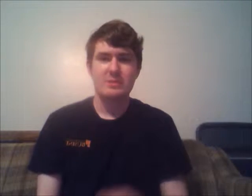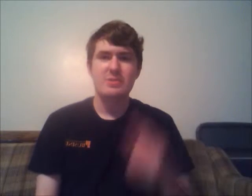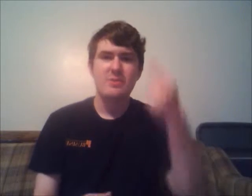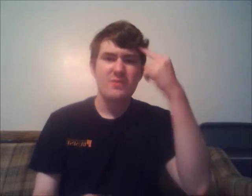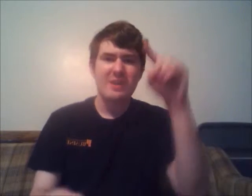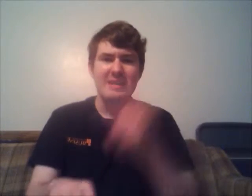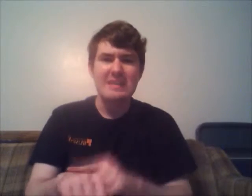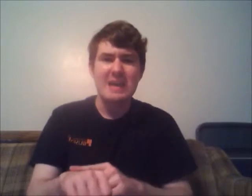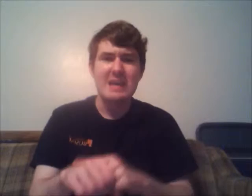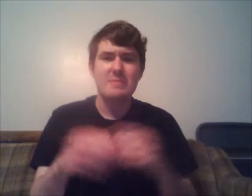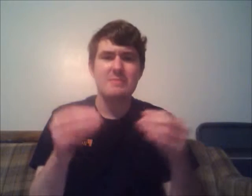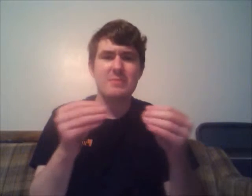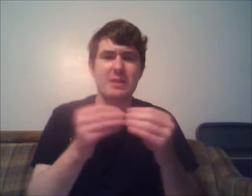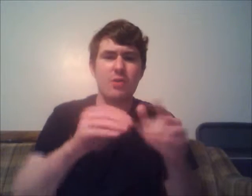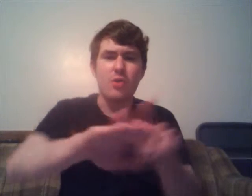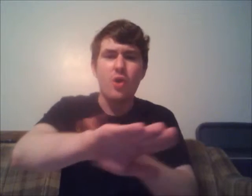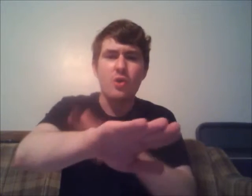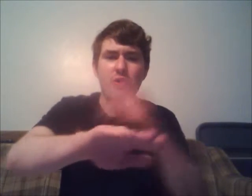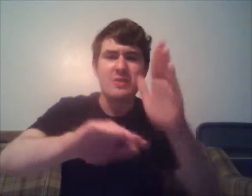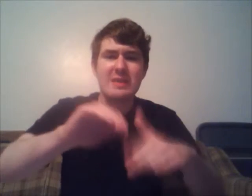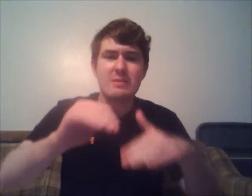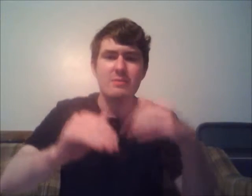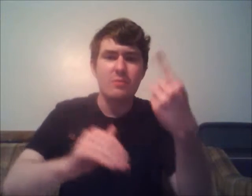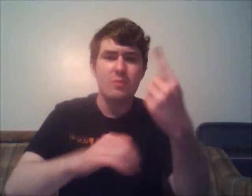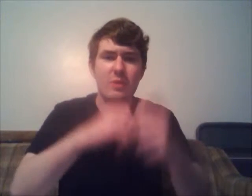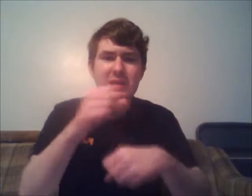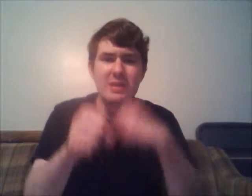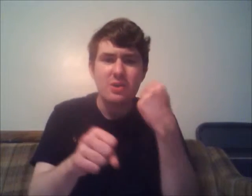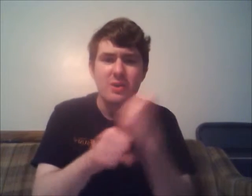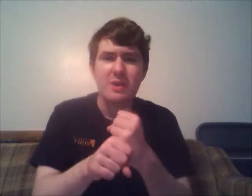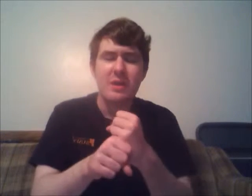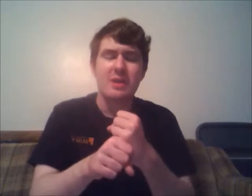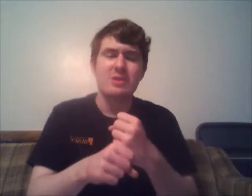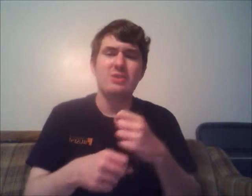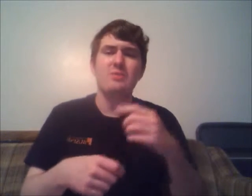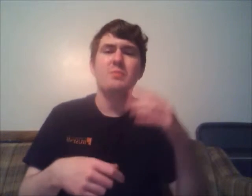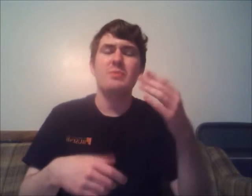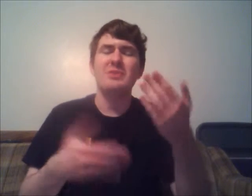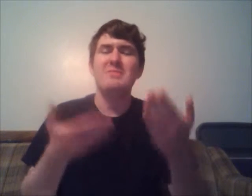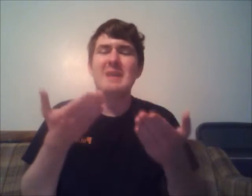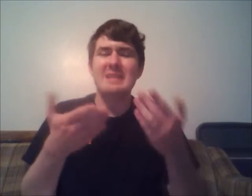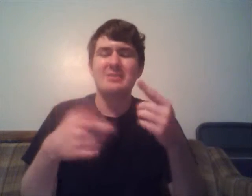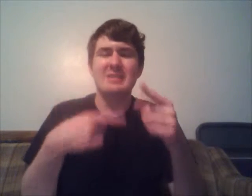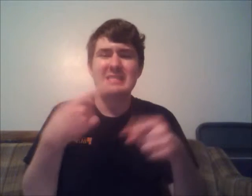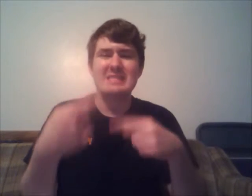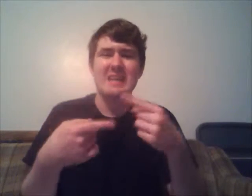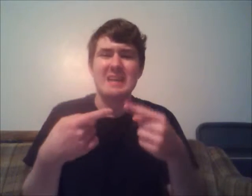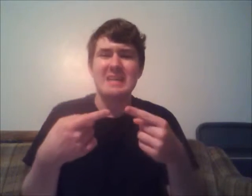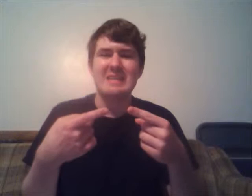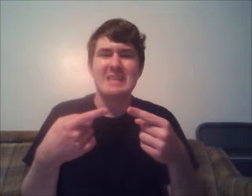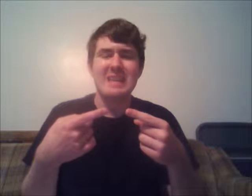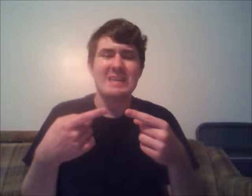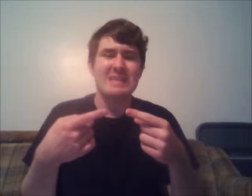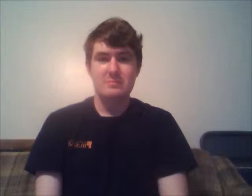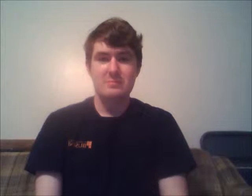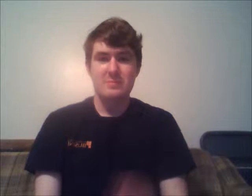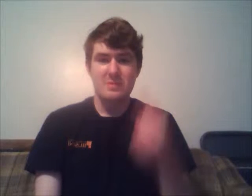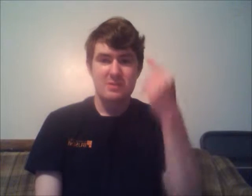So for any time like longer than 1 year, you're going to sign like, so